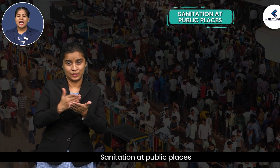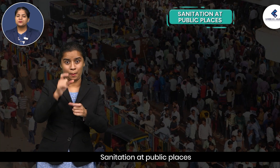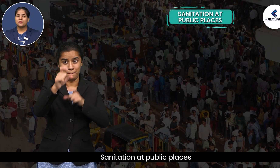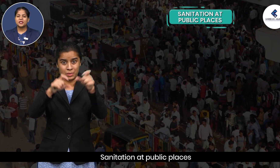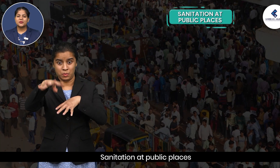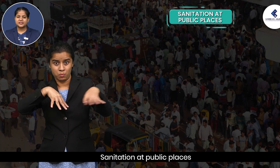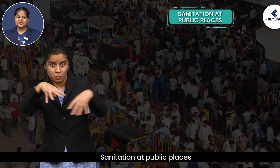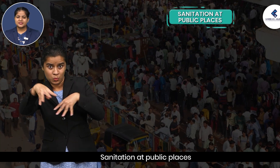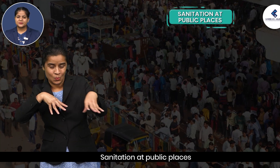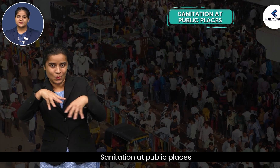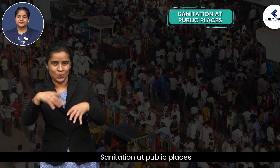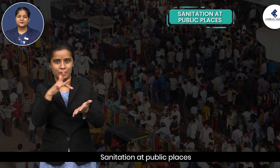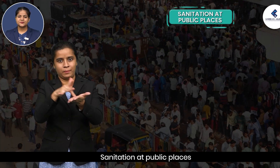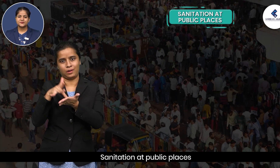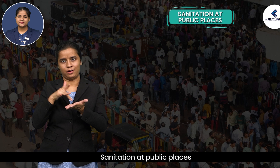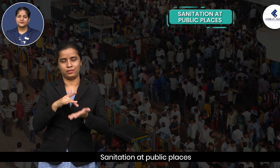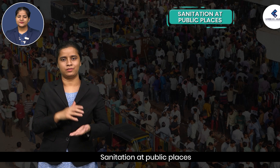Sanitation at public places.